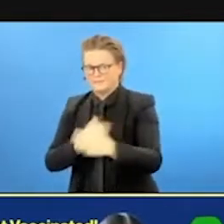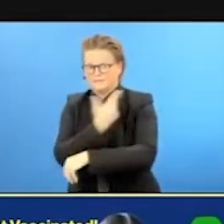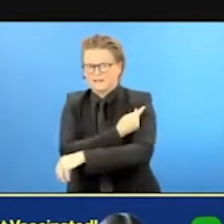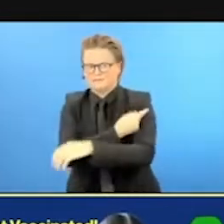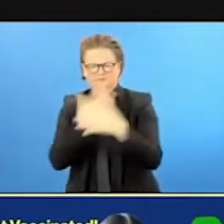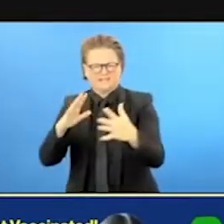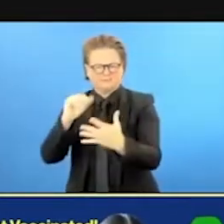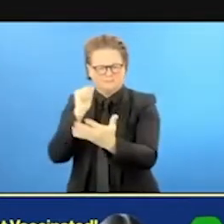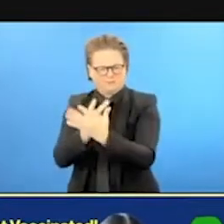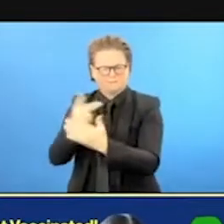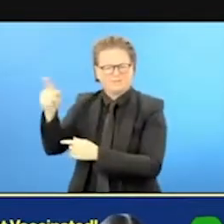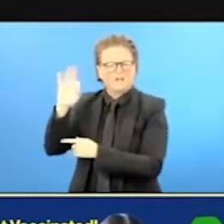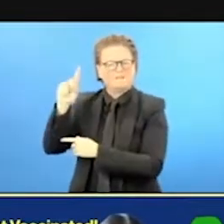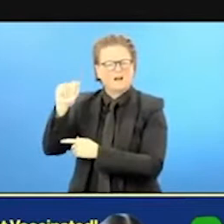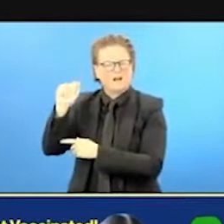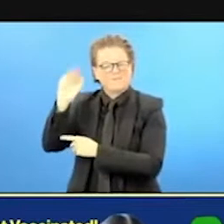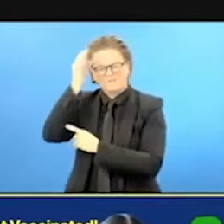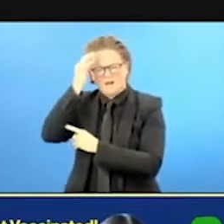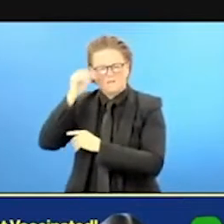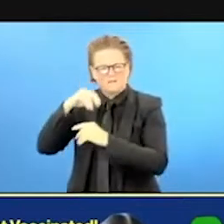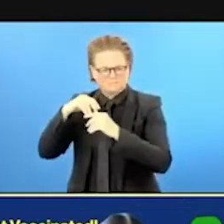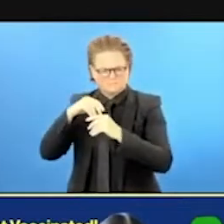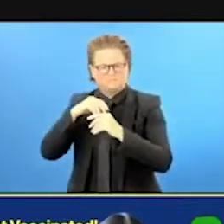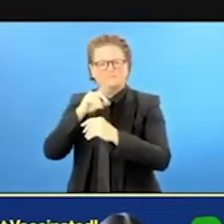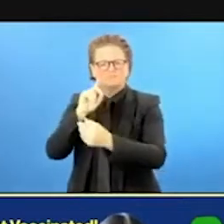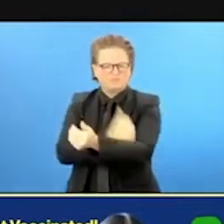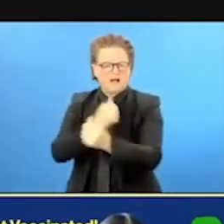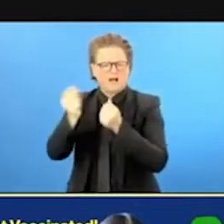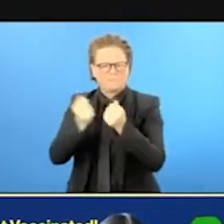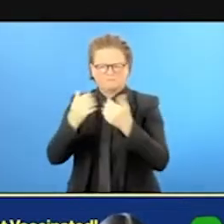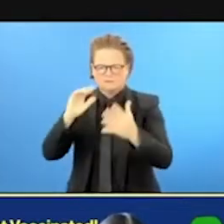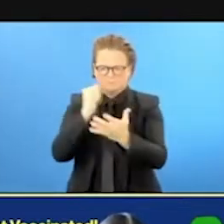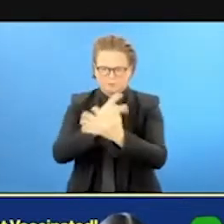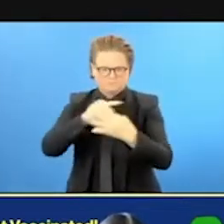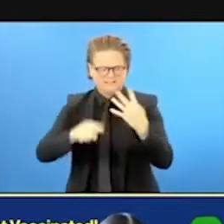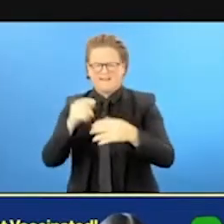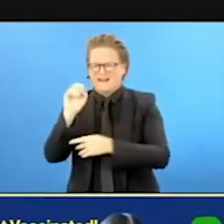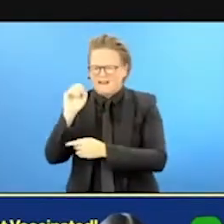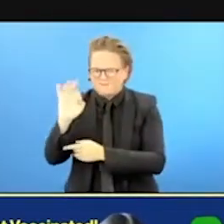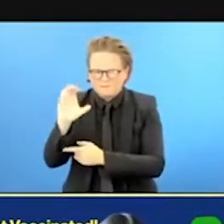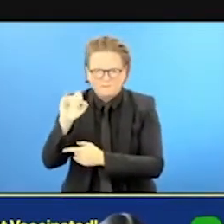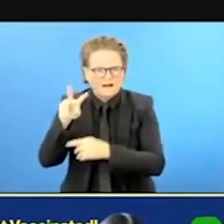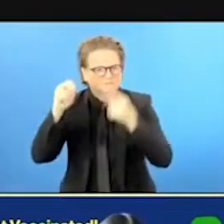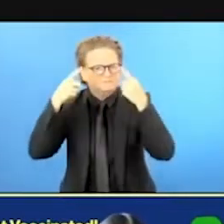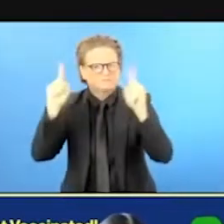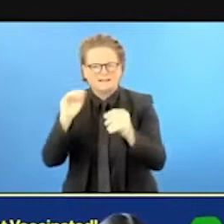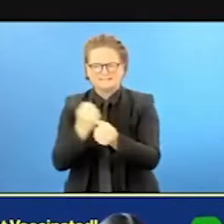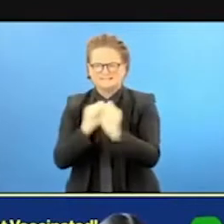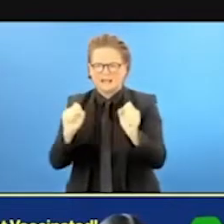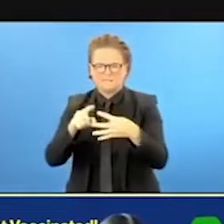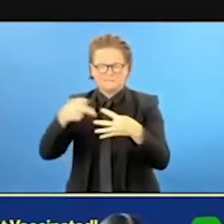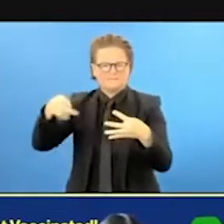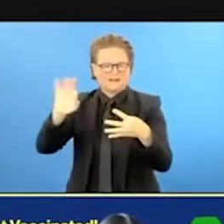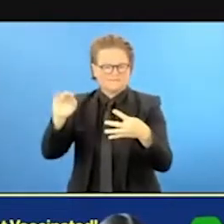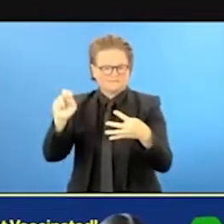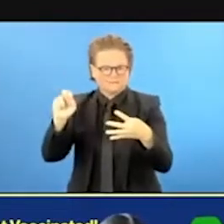safe and effective. Those 3 vaccines include Pfizer, Moderna, and Johnson & Johnson.